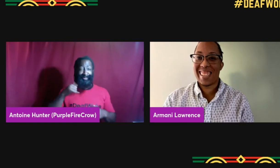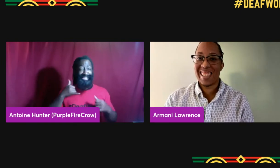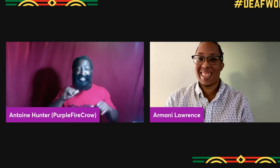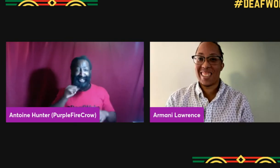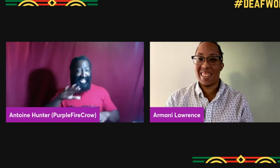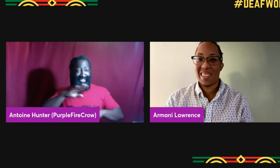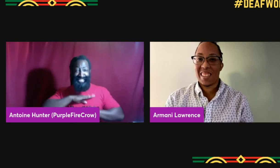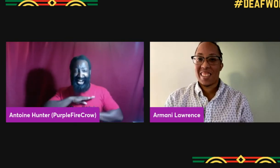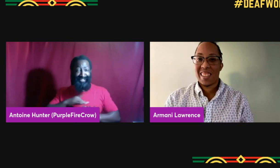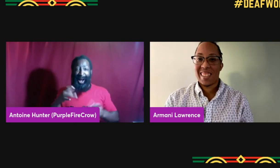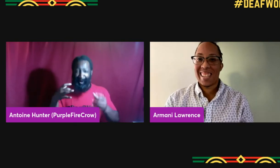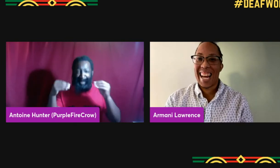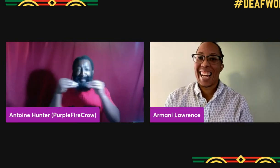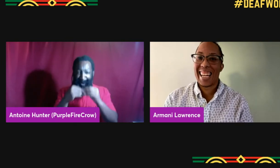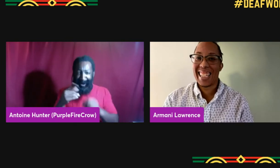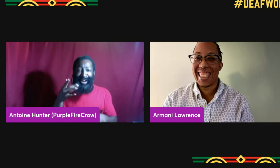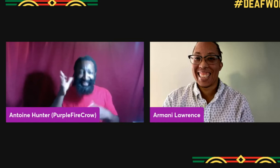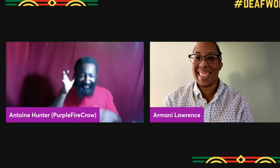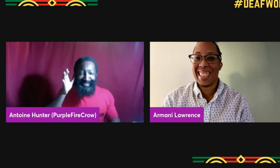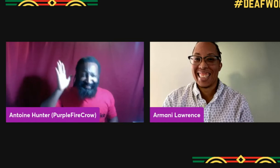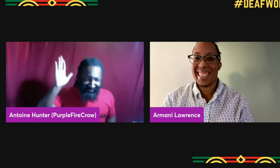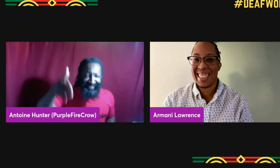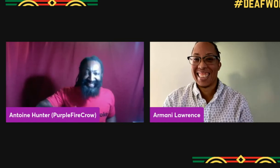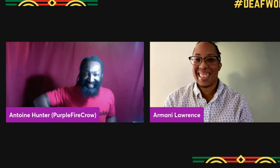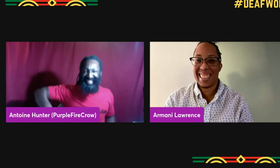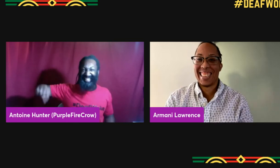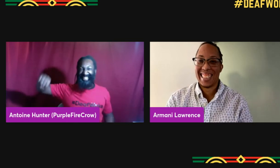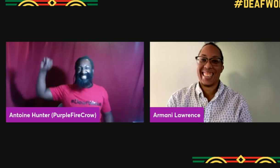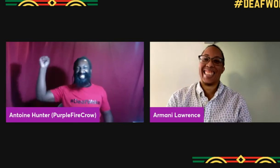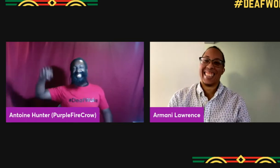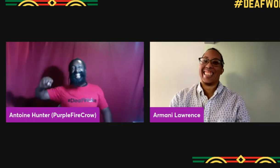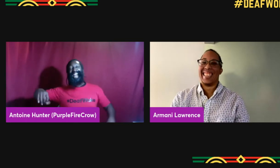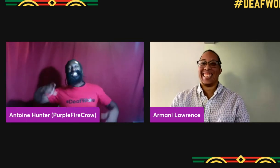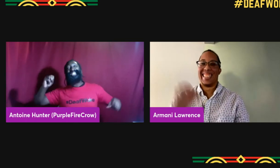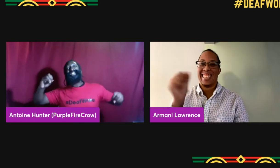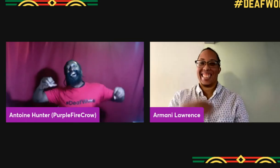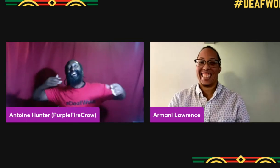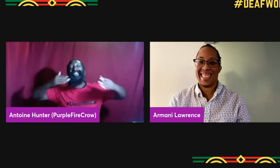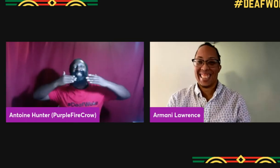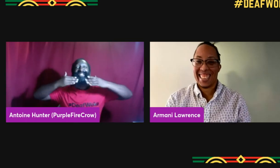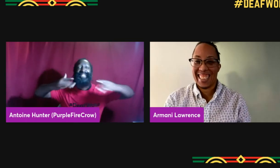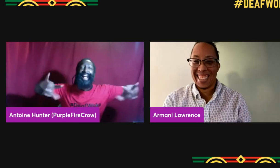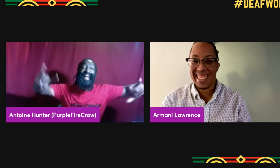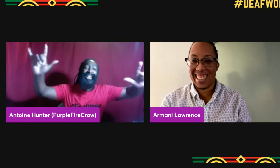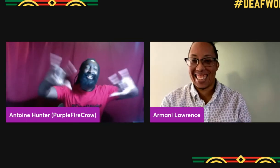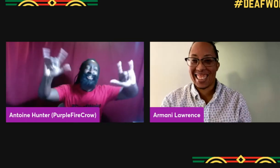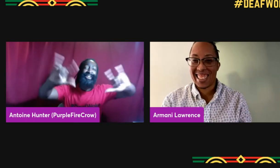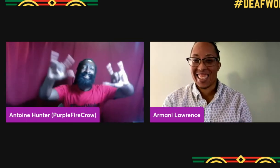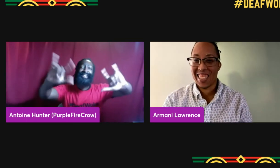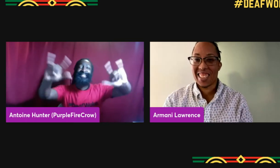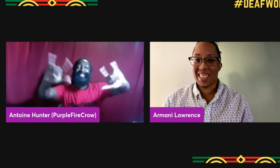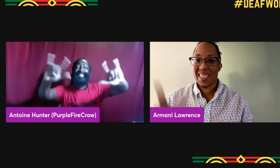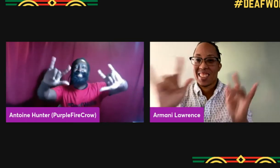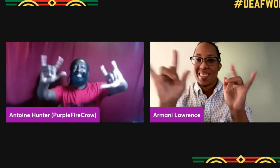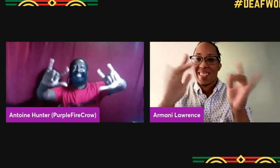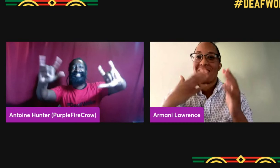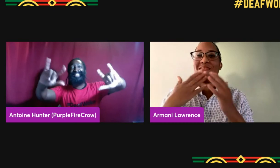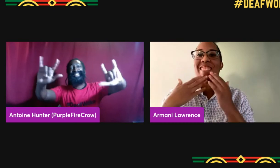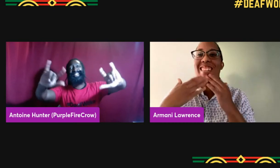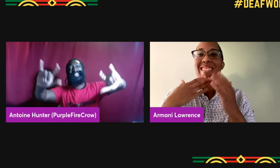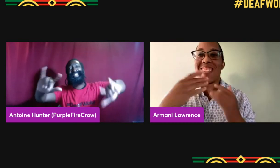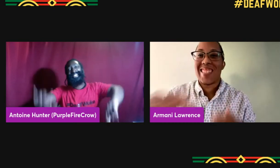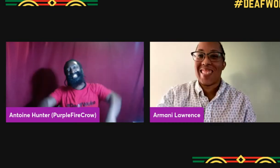Yes. I'm still not satisfied. I want some more. I want some more. Yes. But thank